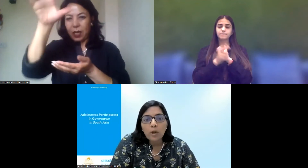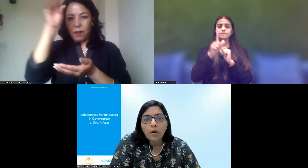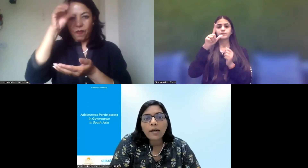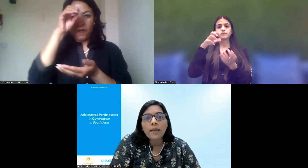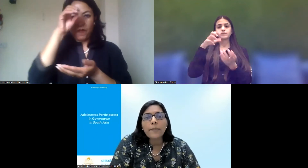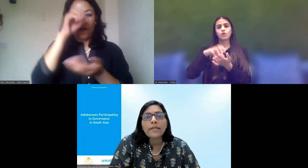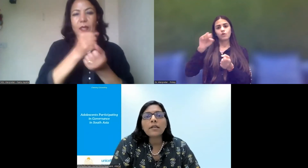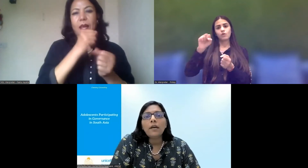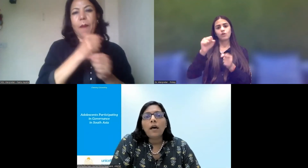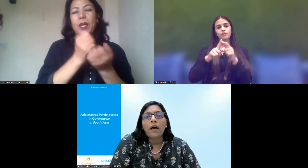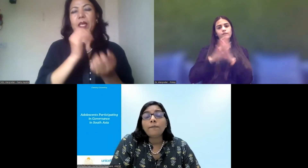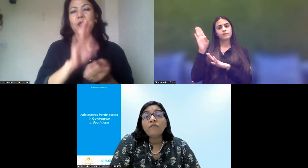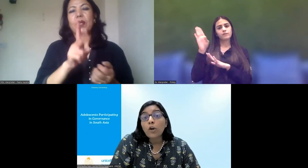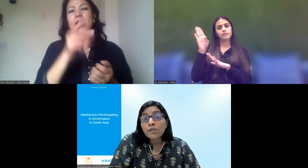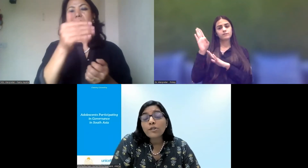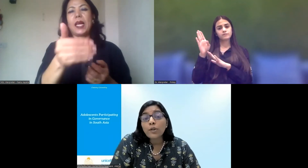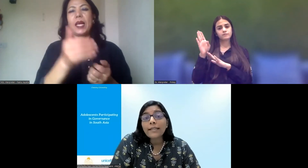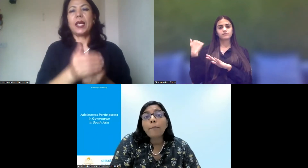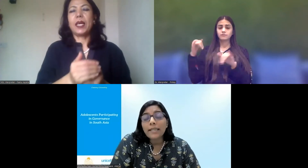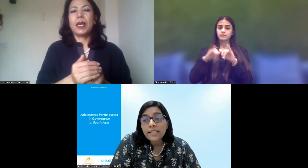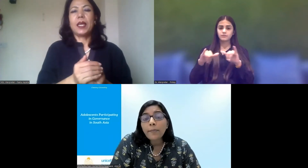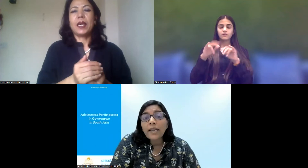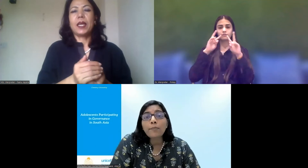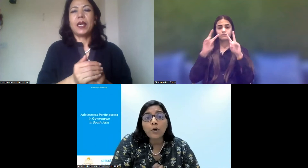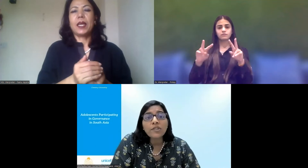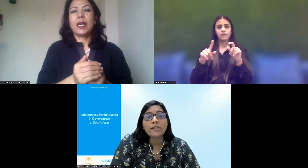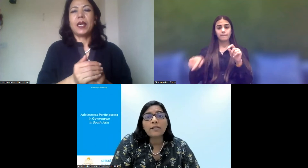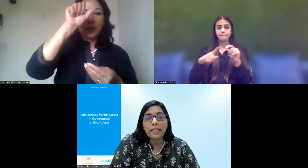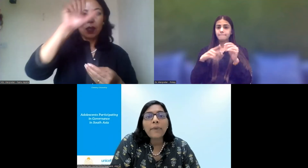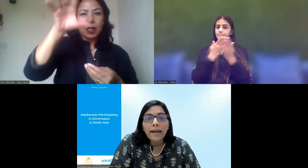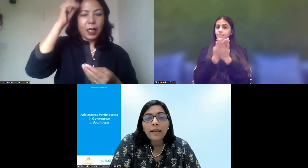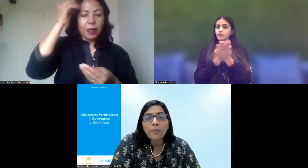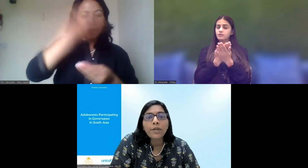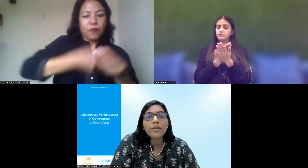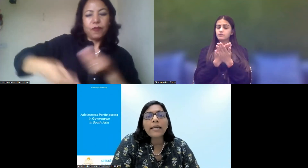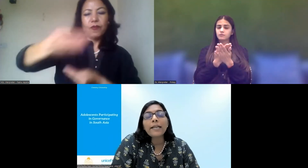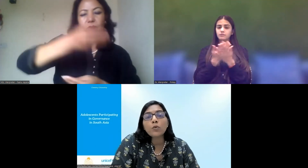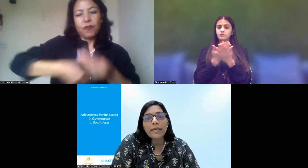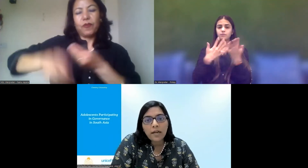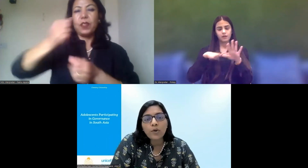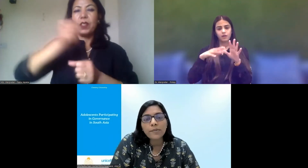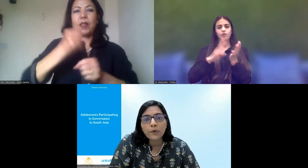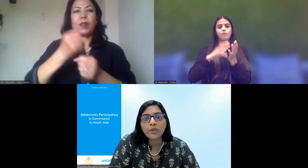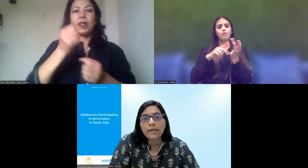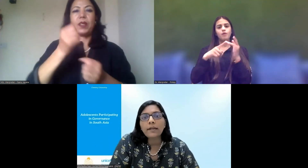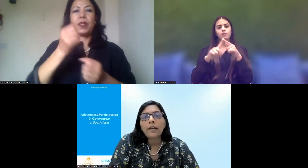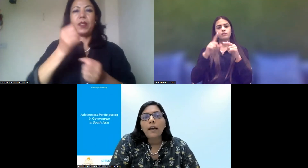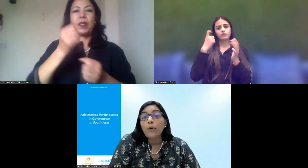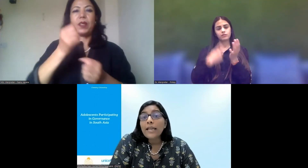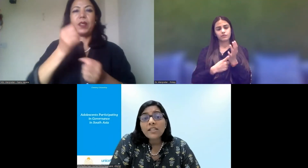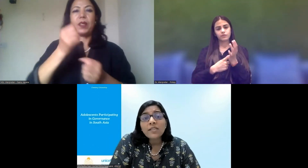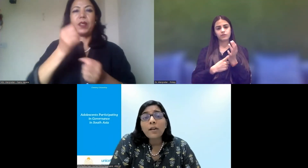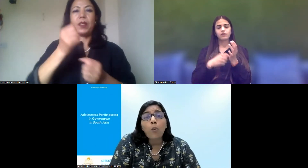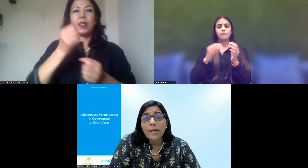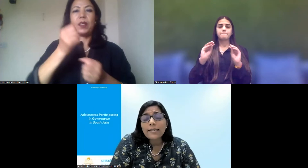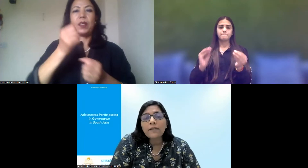towards local development. We also saw that the participatory process in planning and monitoring led to better outcomes for children.